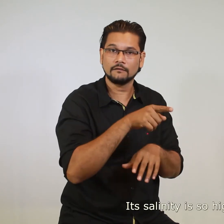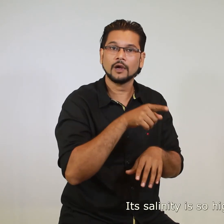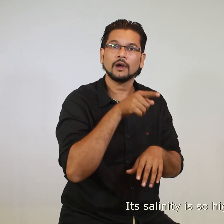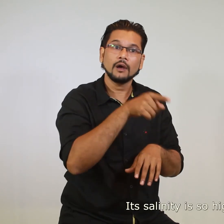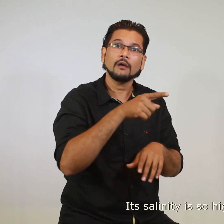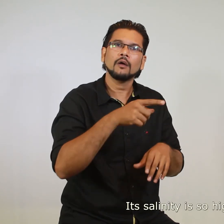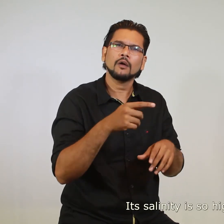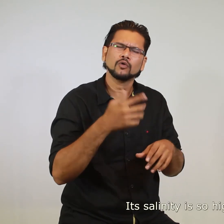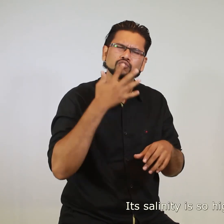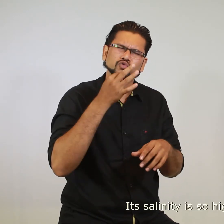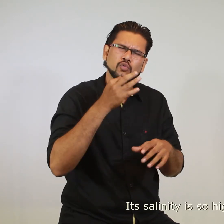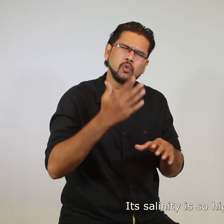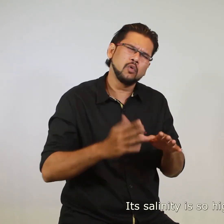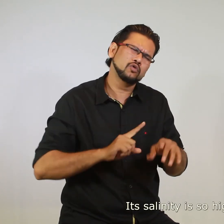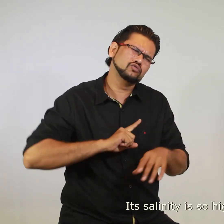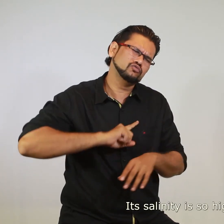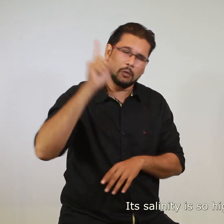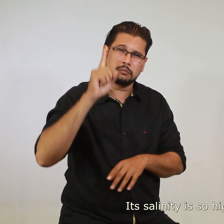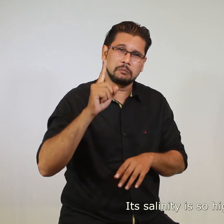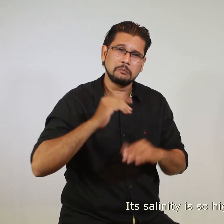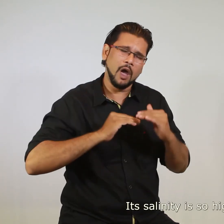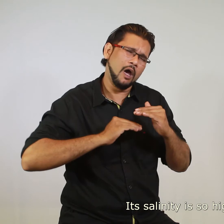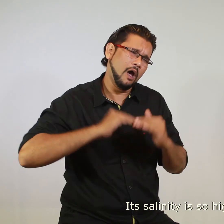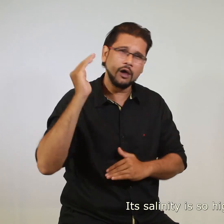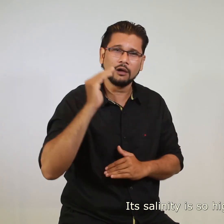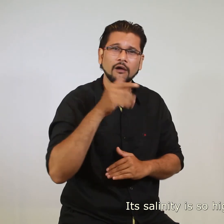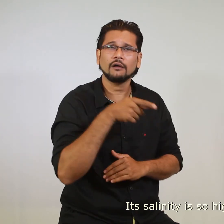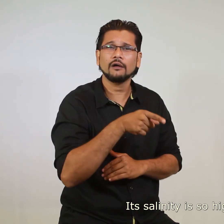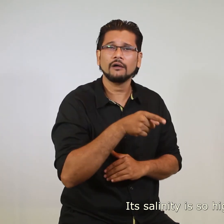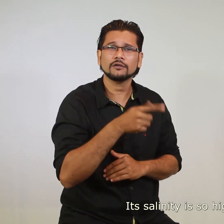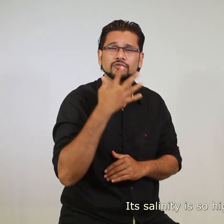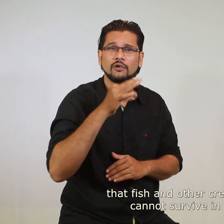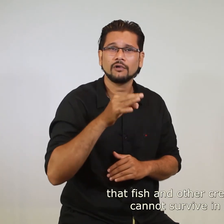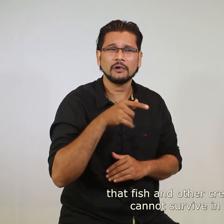Its salinity is so high, cannot survive in it.